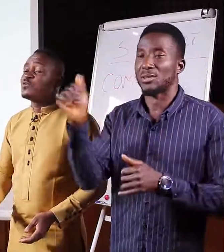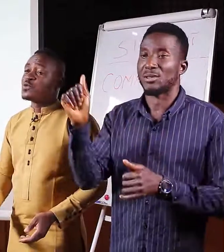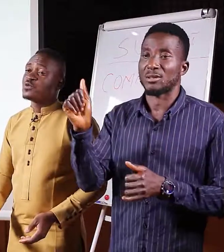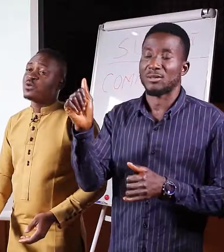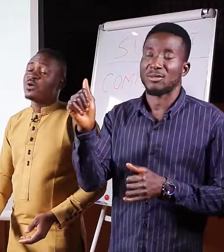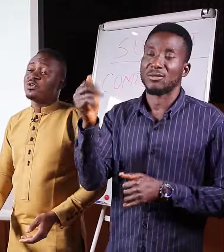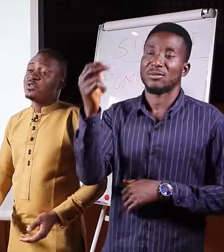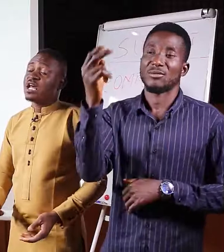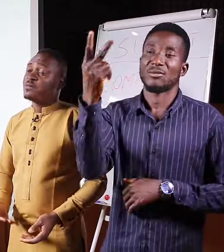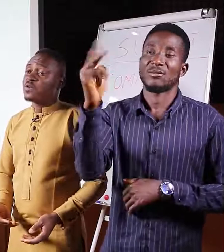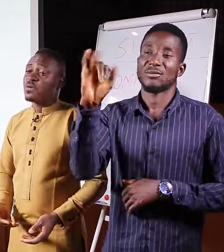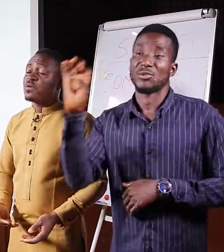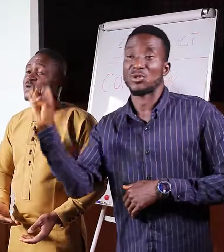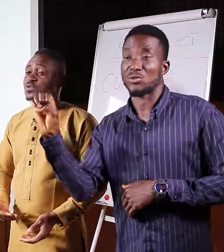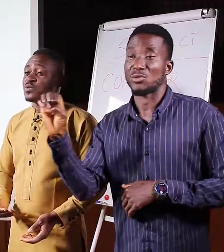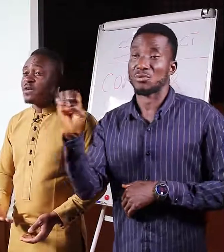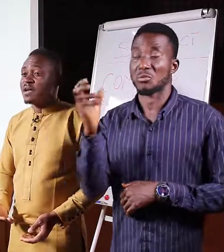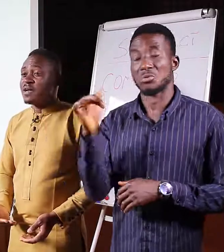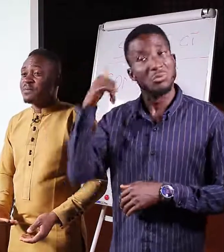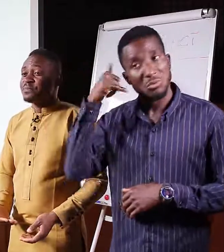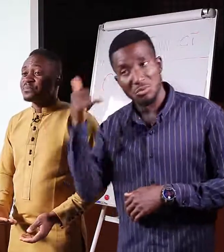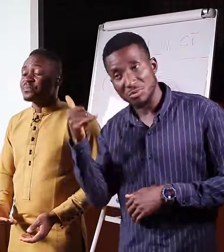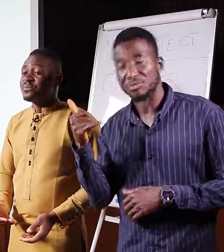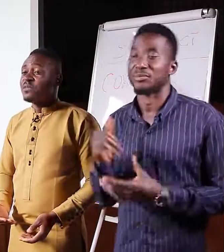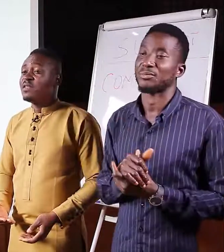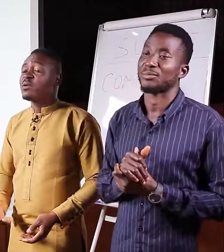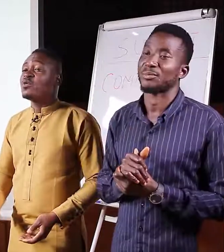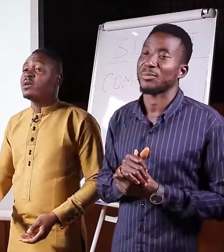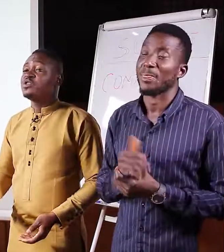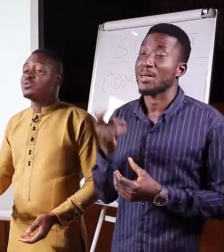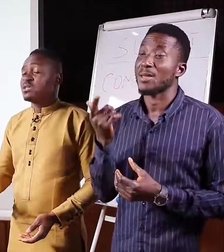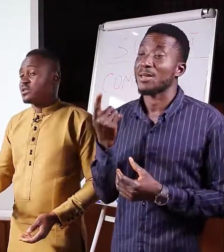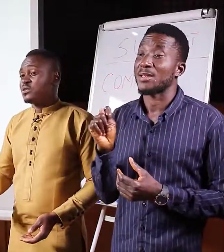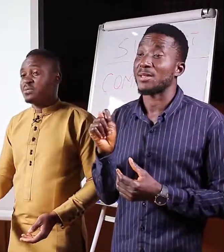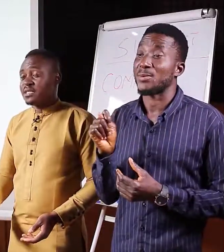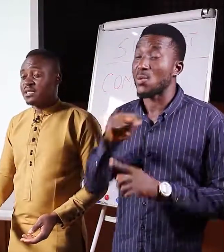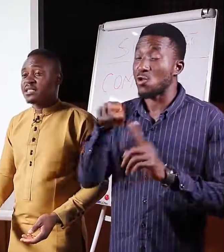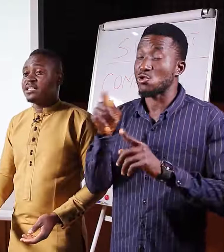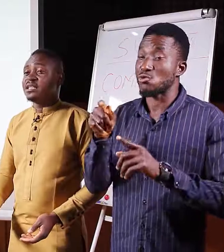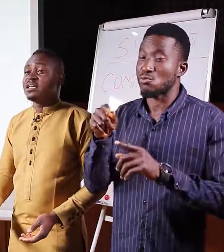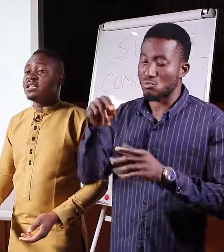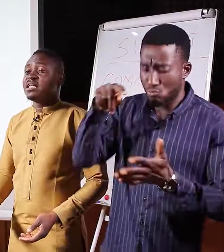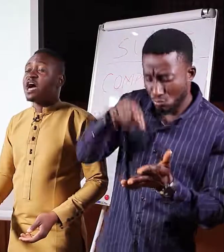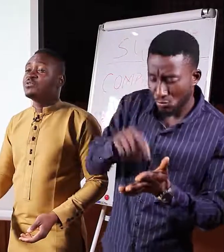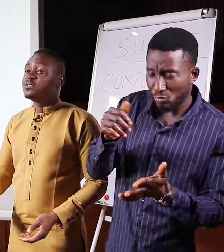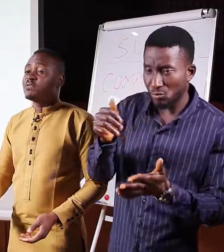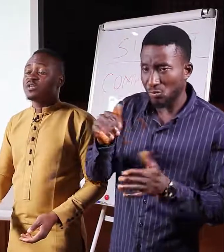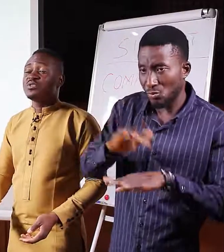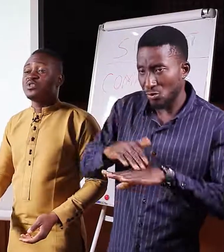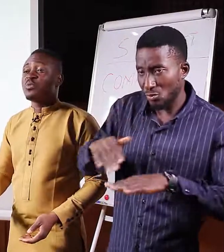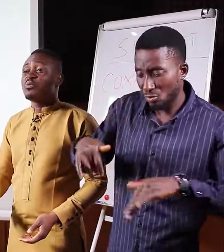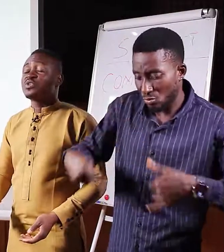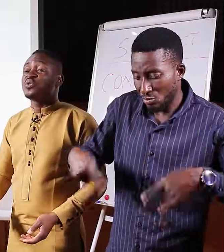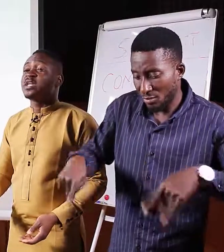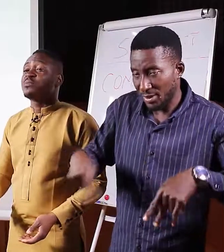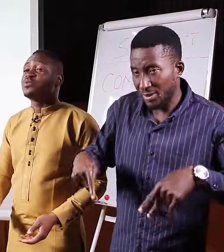your phone or on your laptop or wheresoever. The moment you click on play, the output device, which